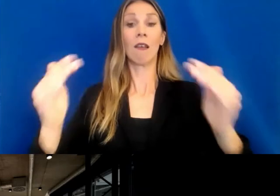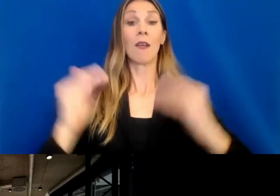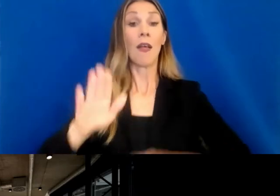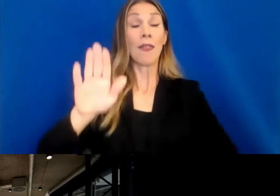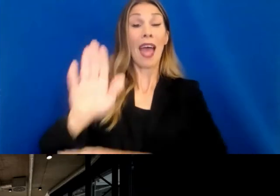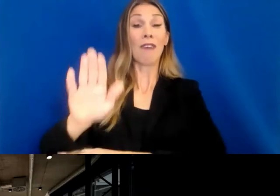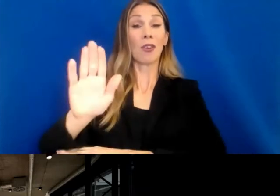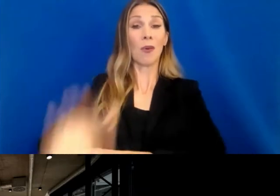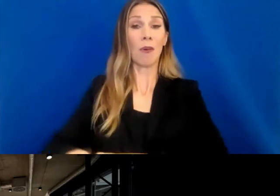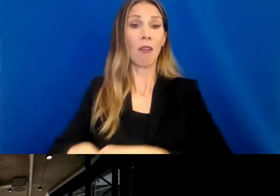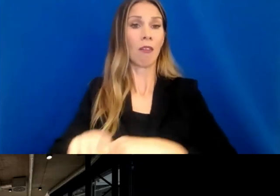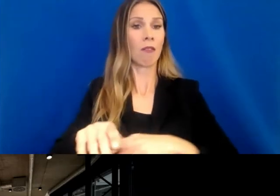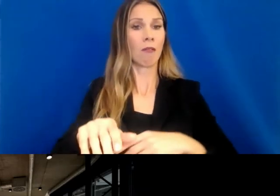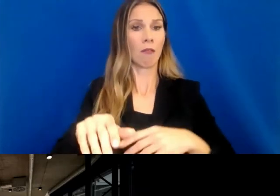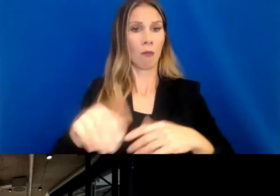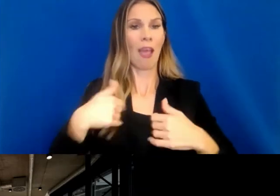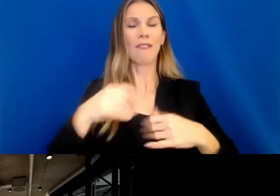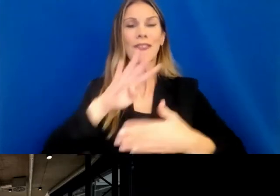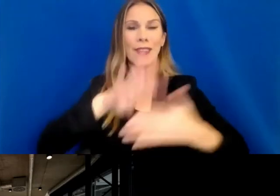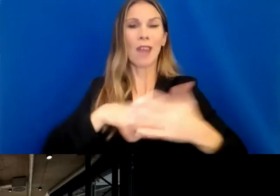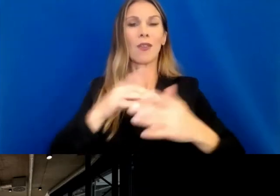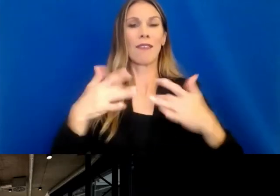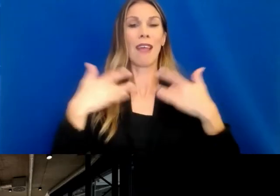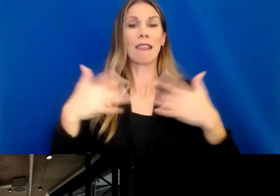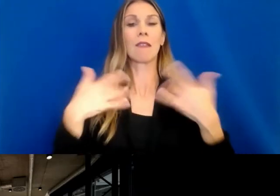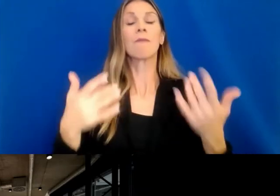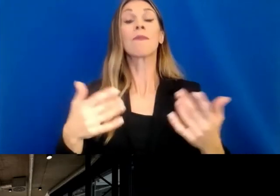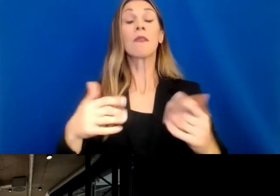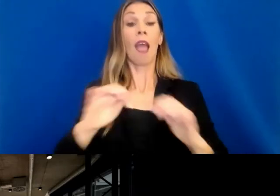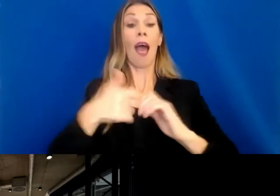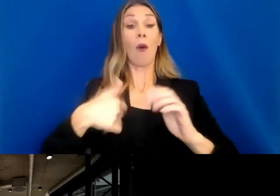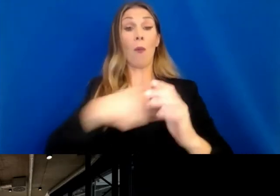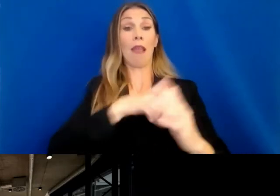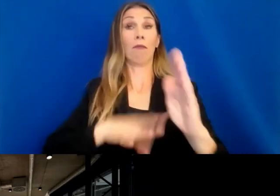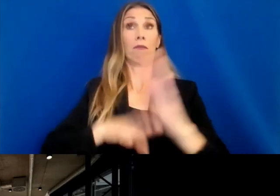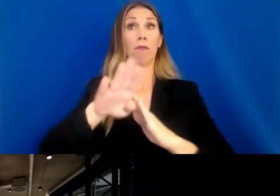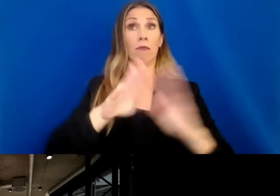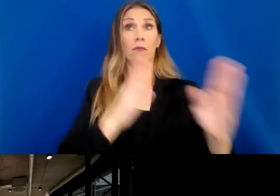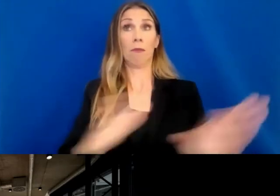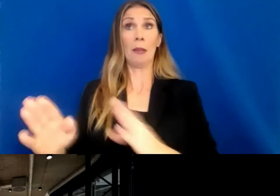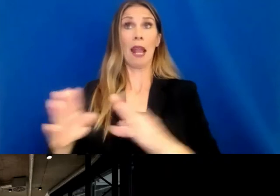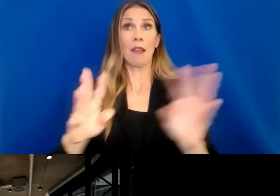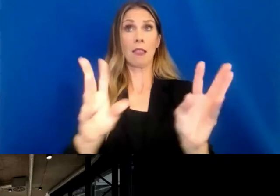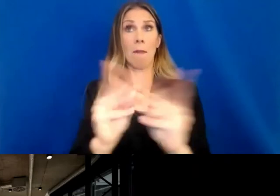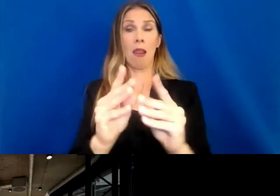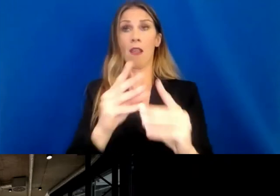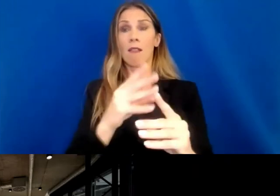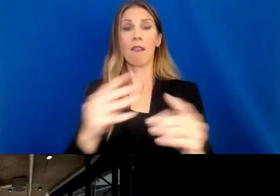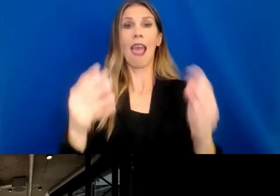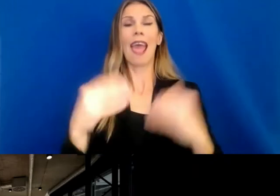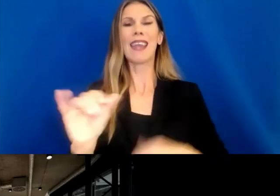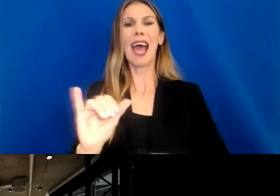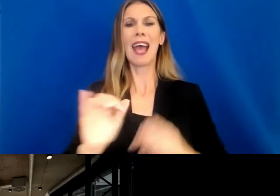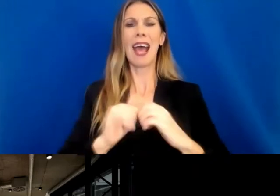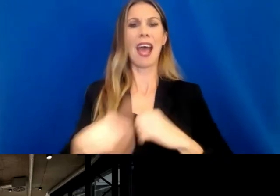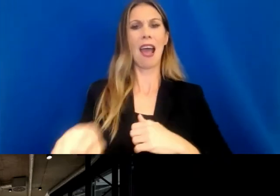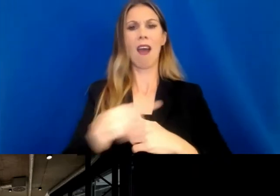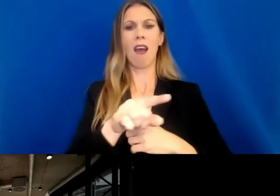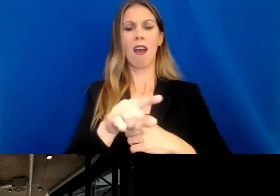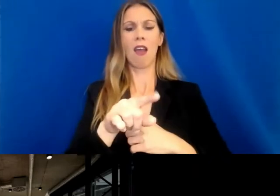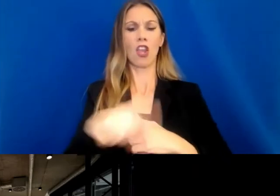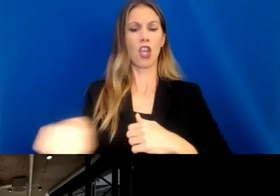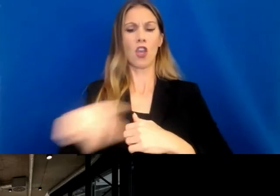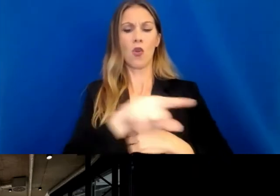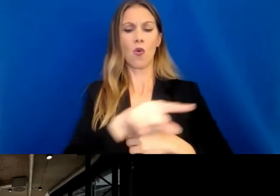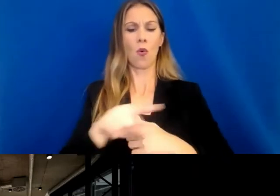So from the very way we've designed the meeting to how you will now be introduced